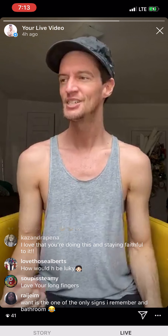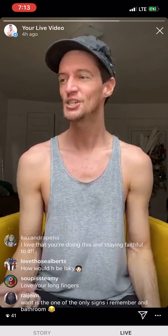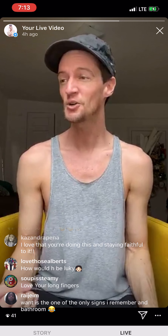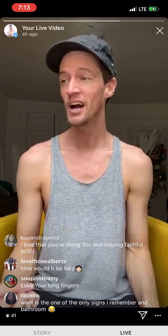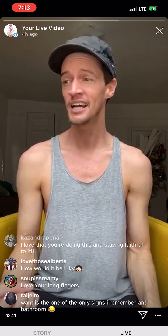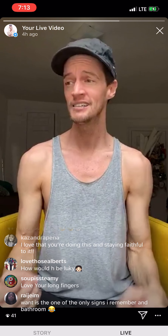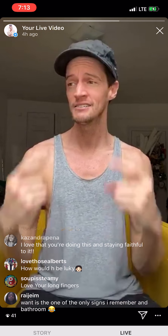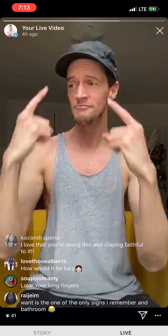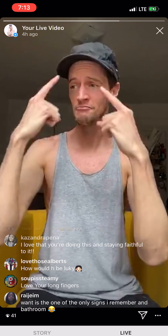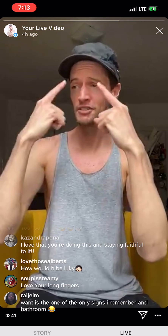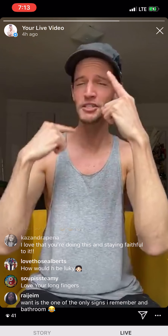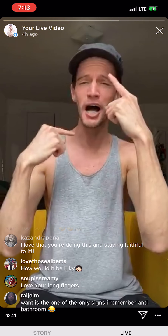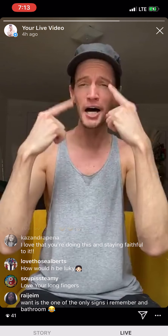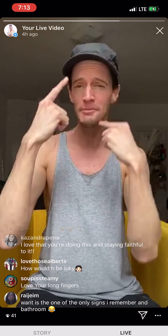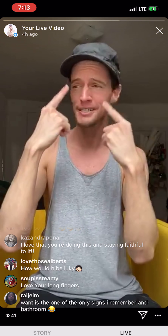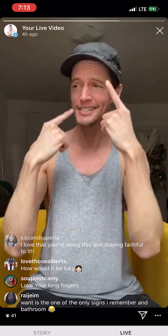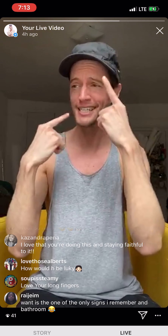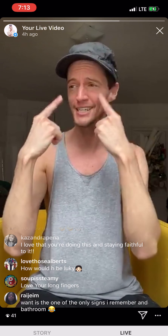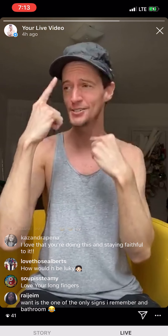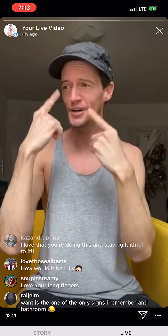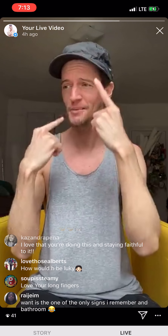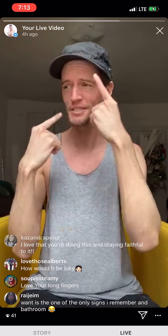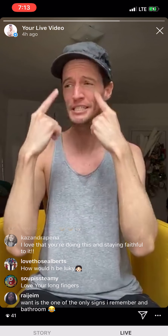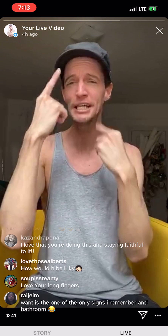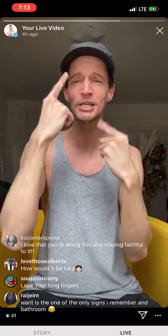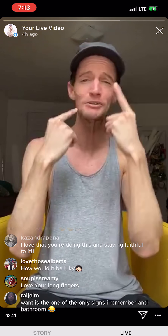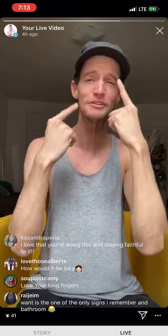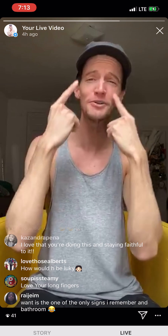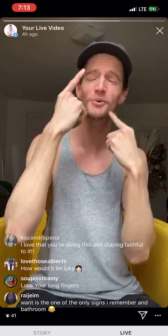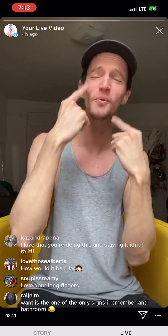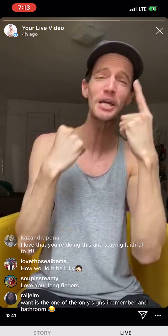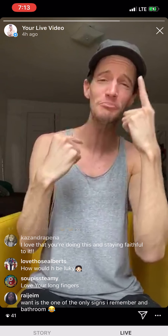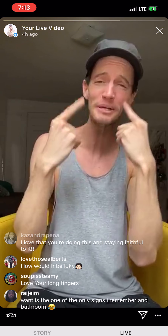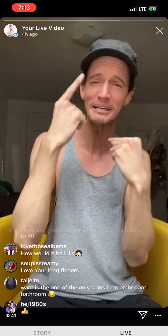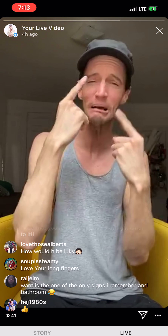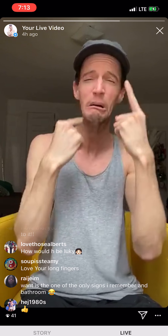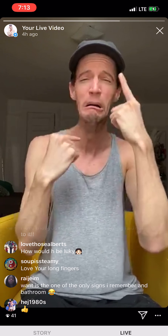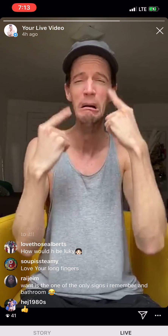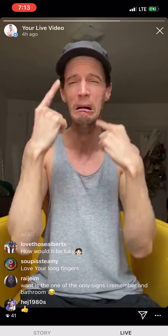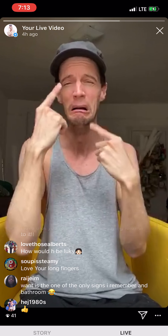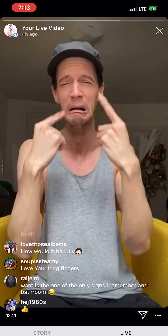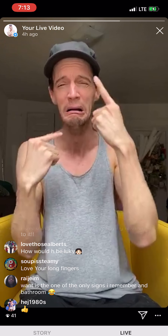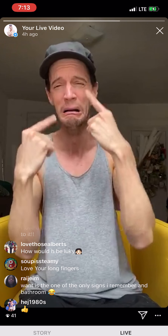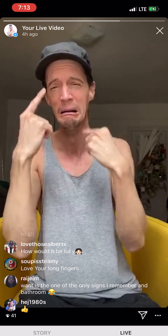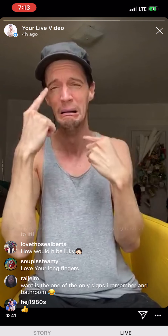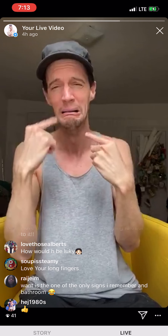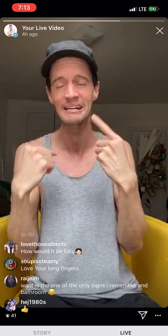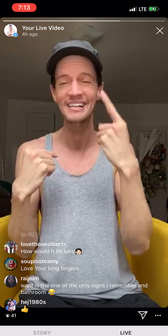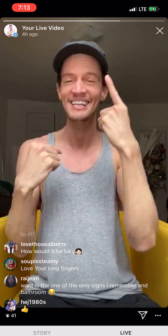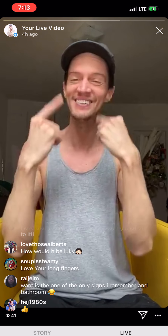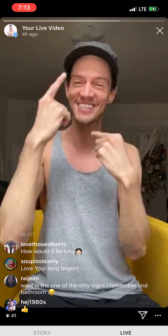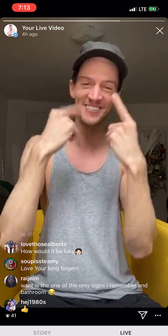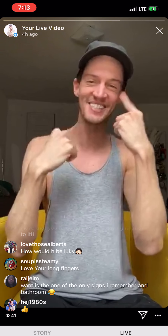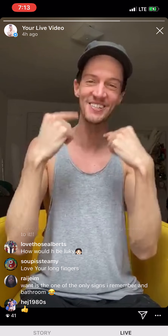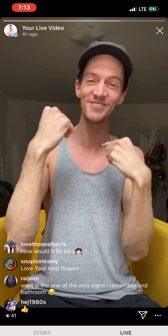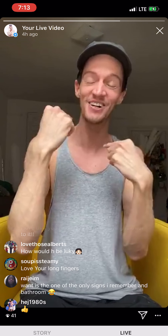To cry, sob, teardrops, tears. If you're weepy, you just show the tears falling